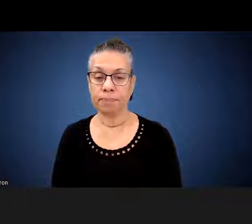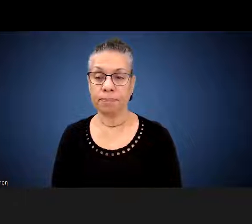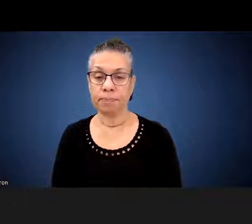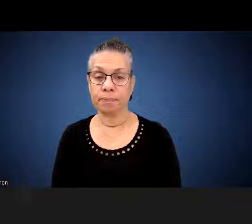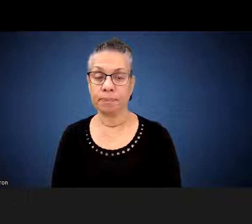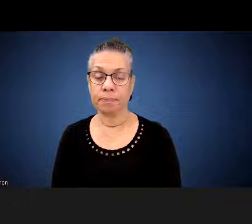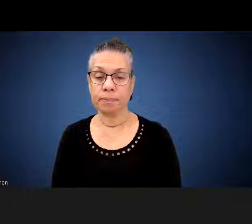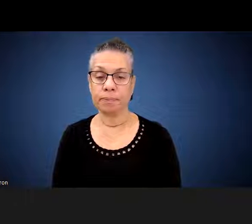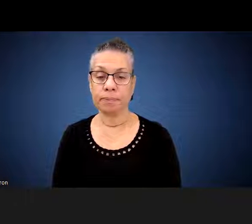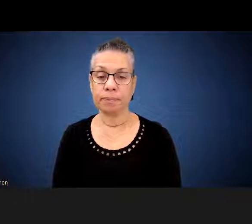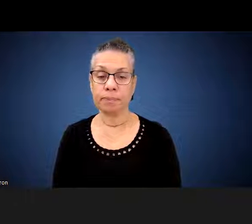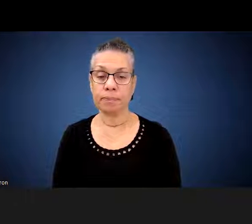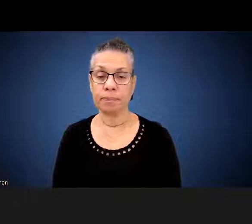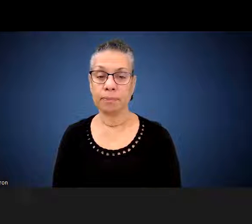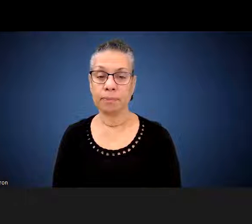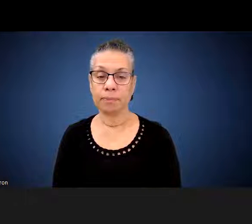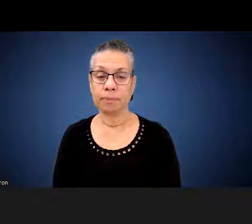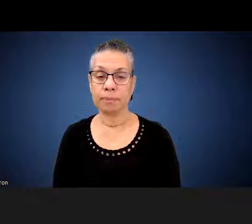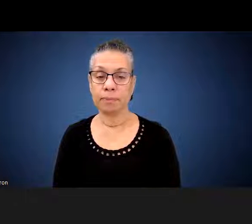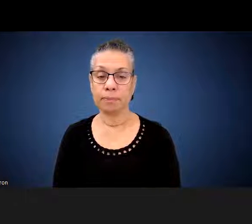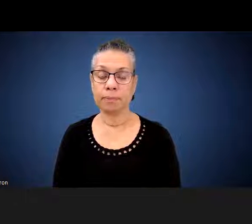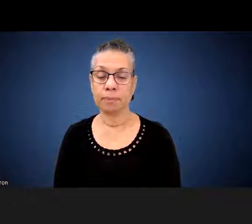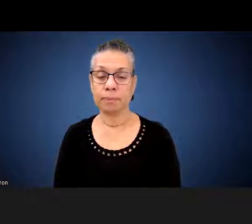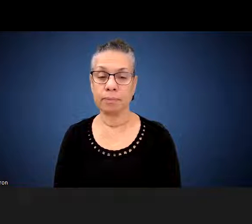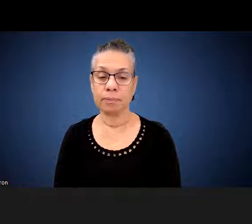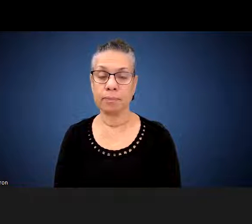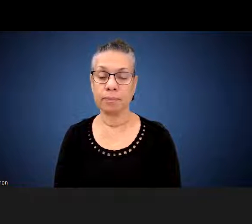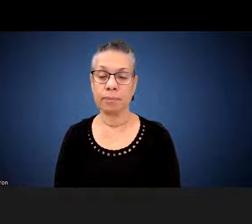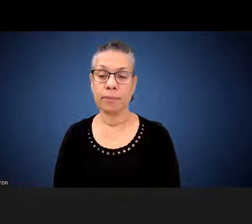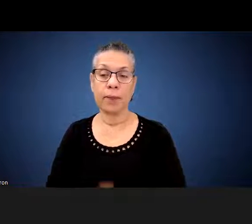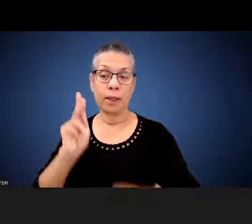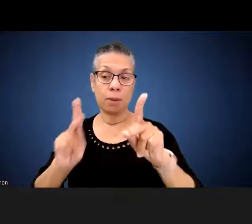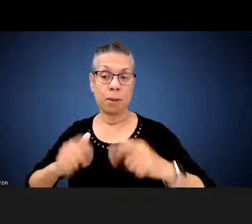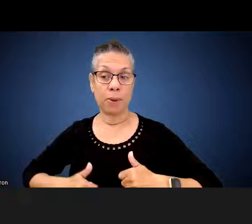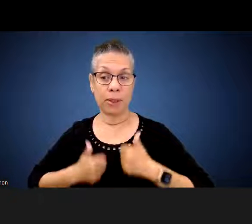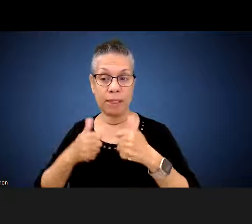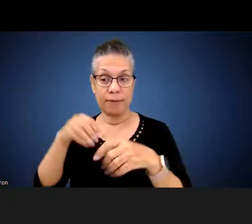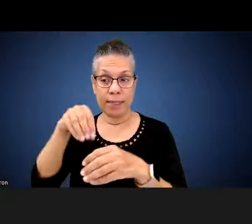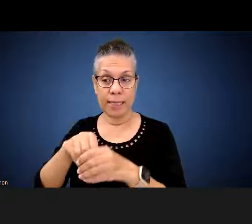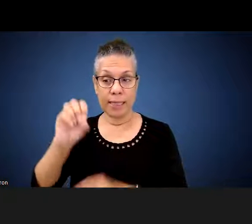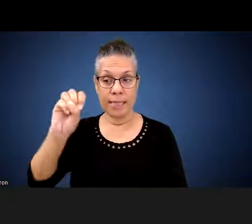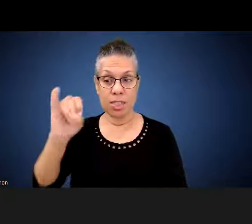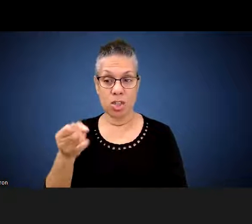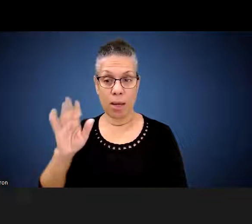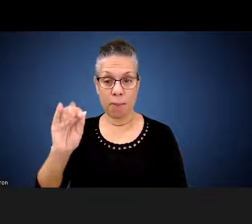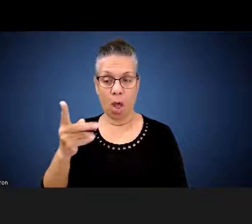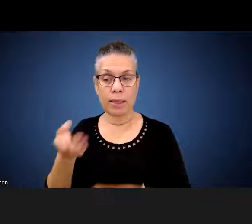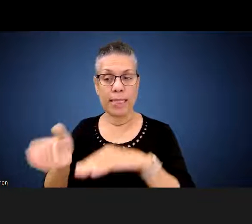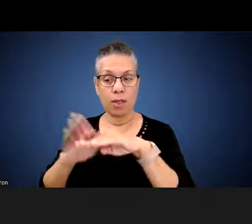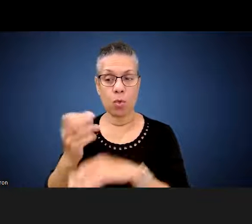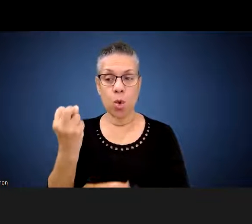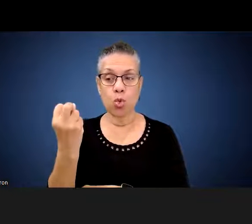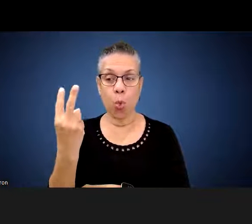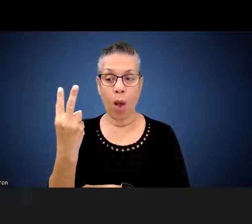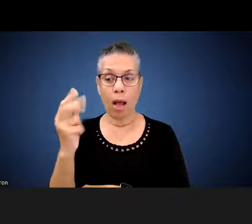There's the number of people living in EJ block groups is increasing by